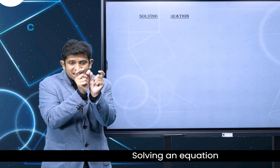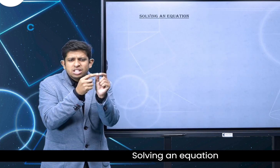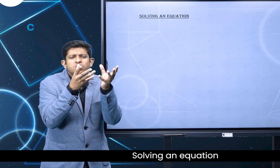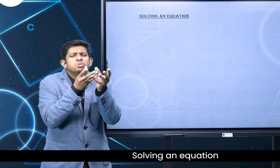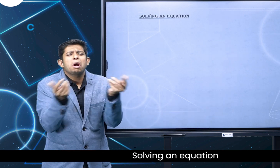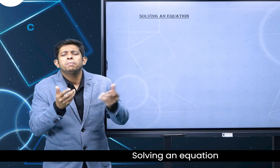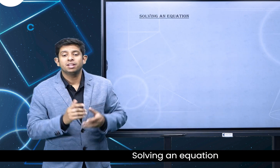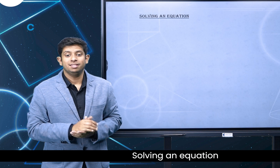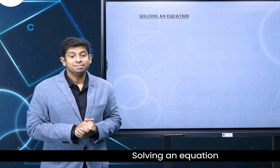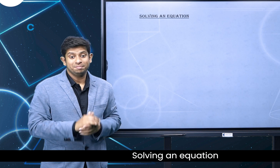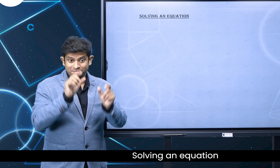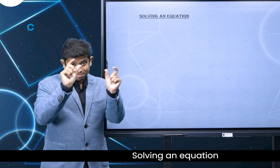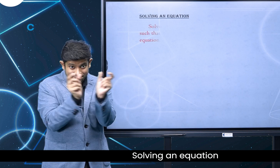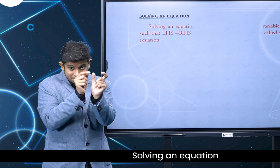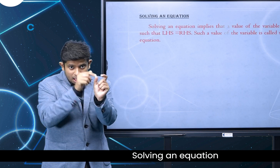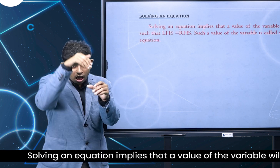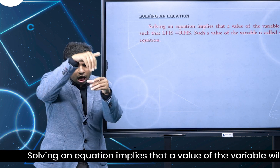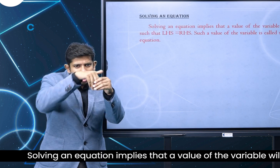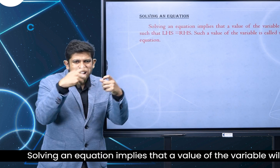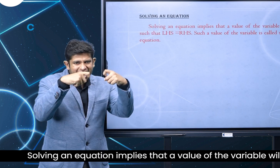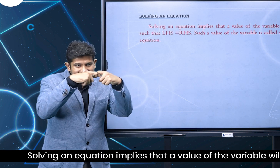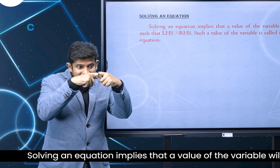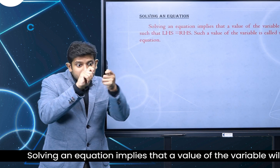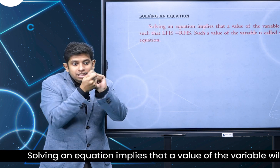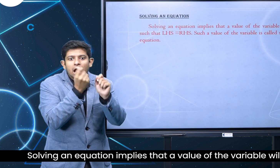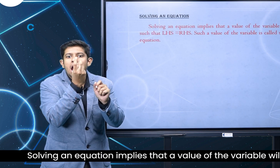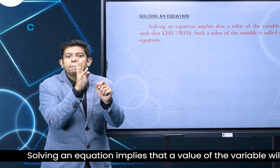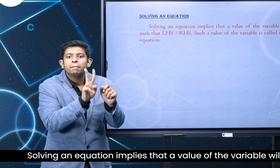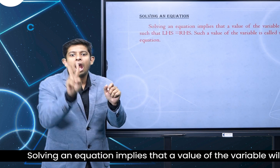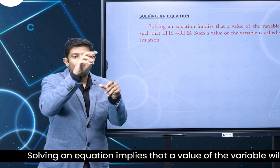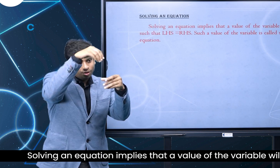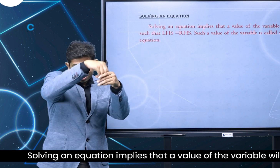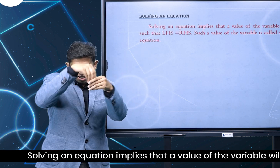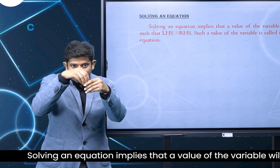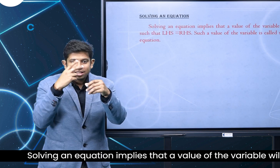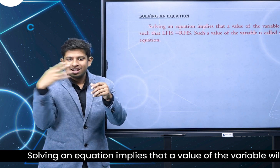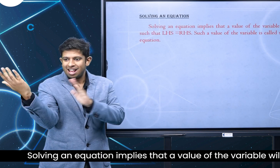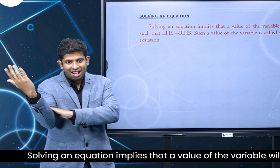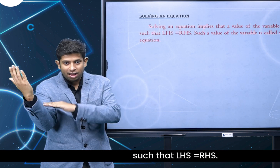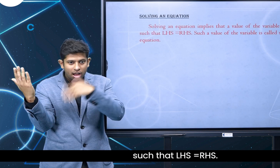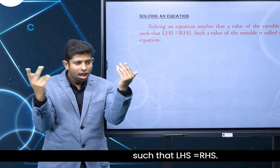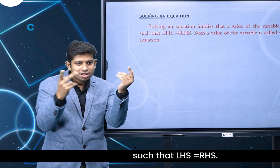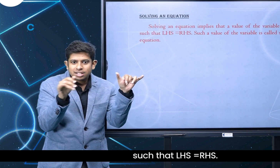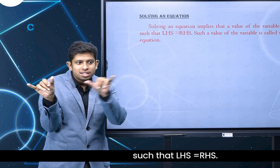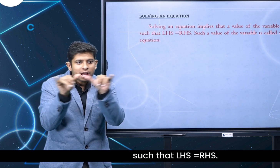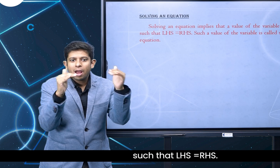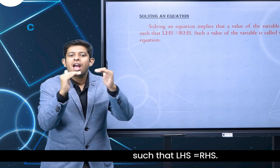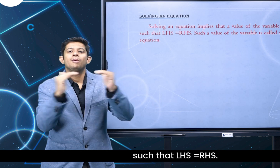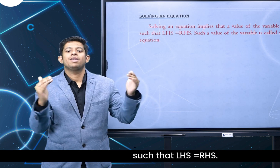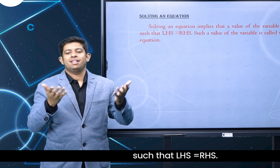Solving an equation. Solving an equation implies that a value of the variable will be found such that LHS equals to